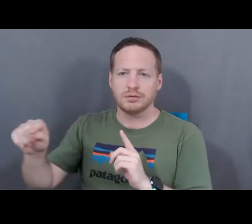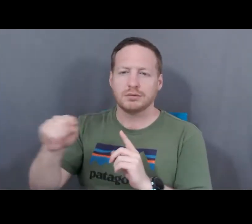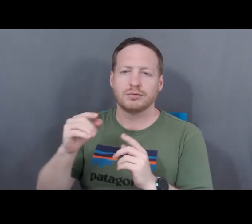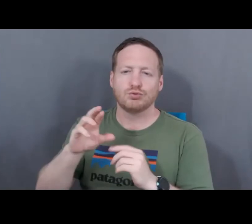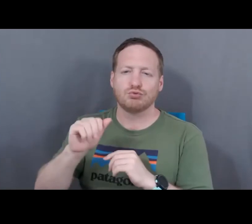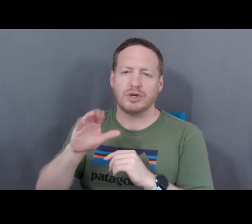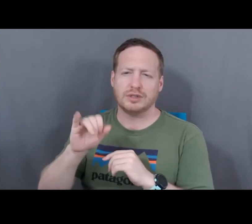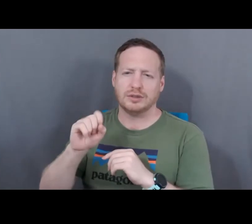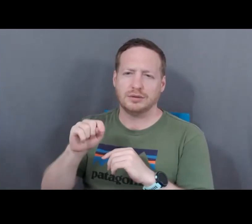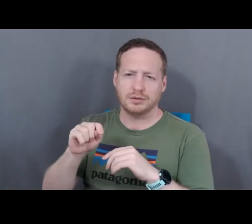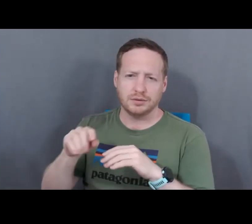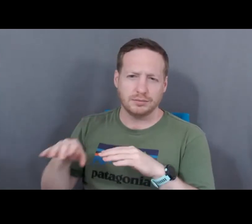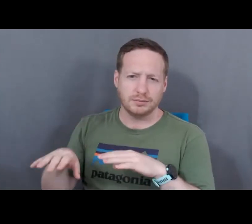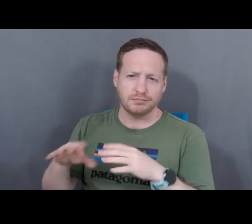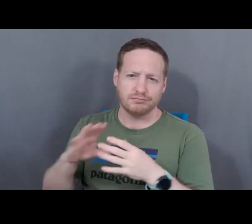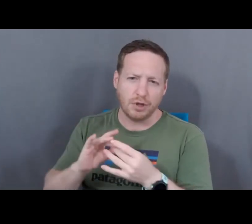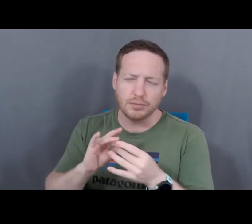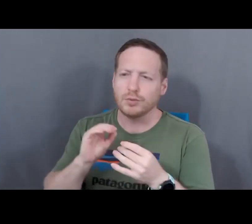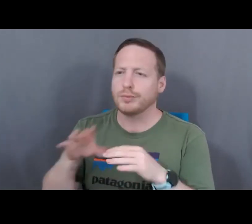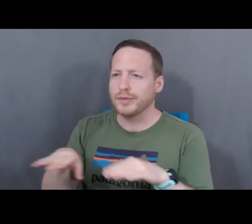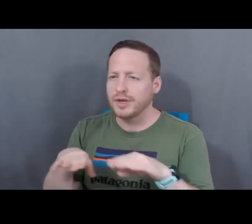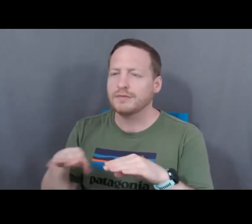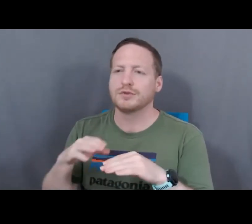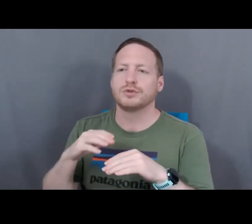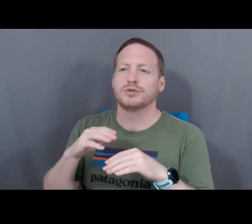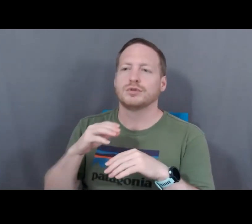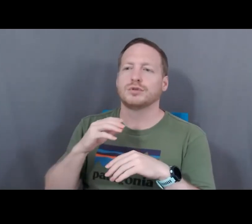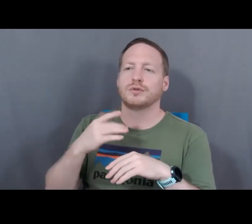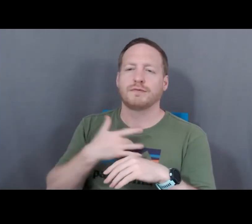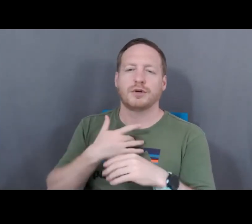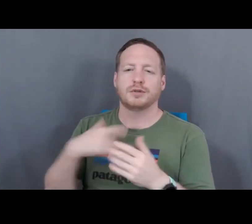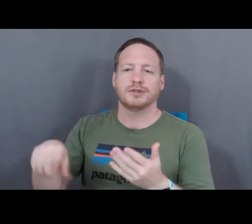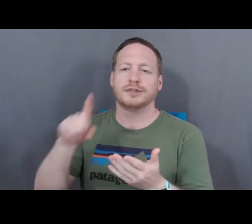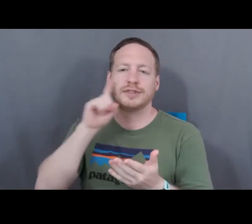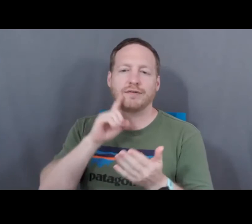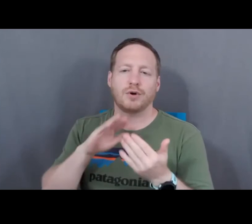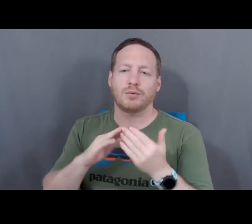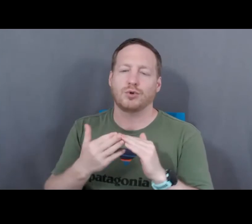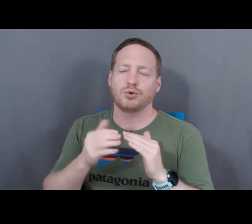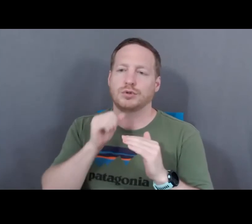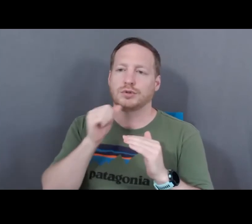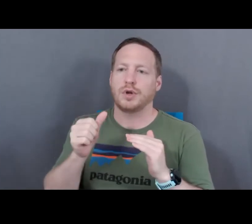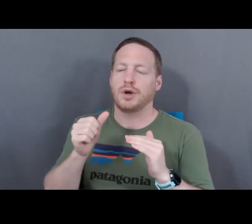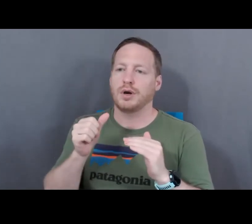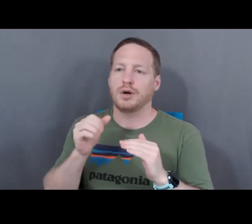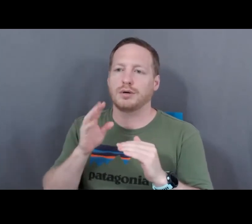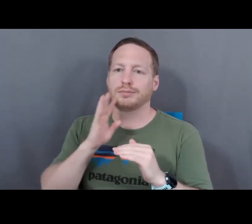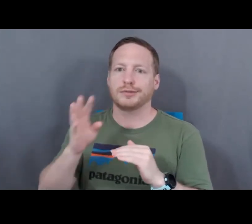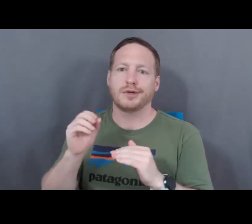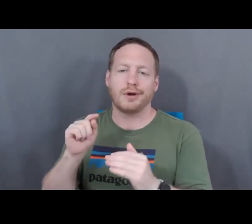the perspective of the board, who these particular people were people of color, they felt like they